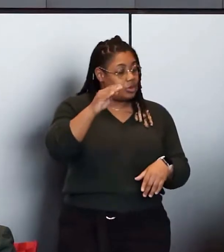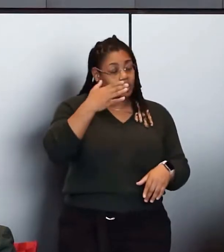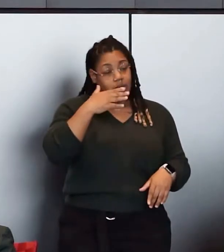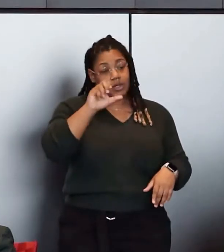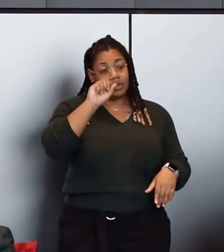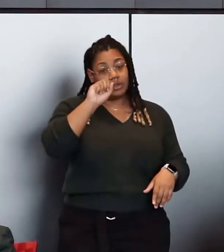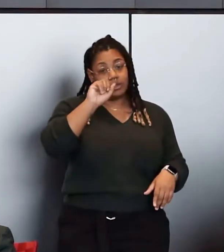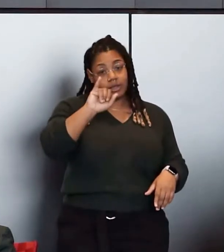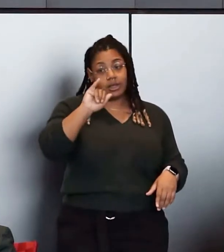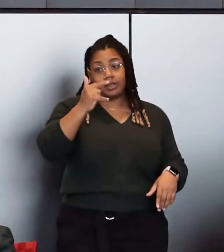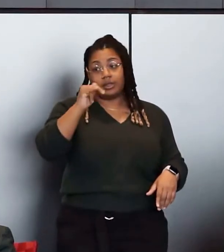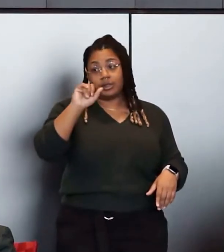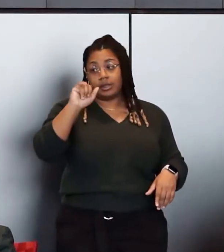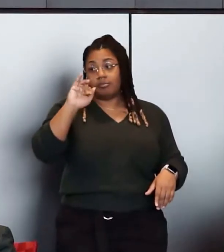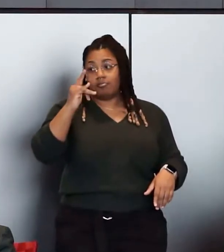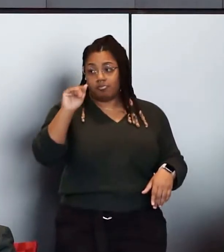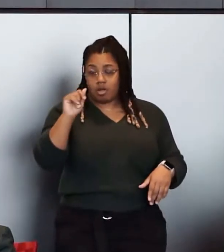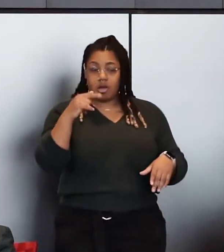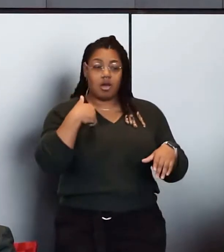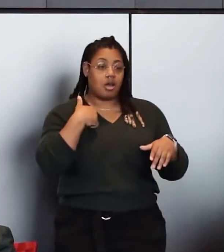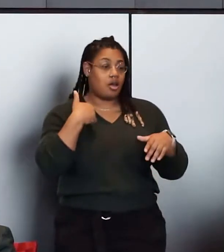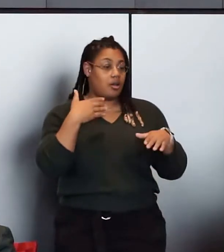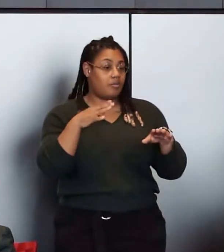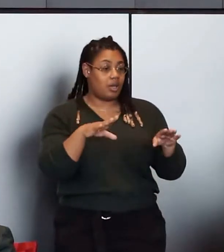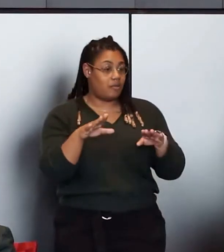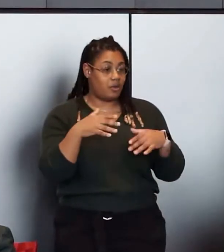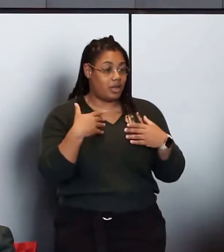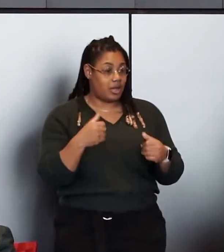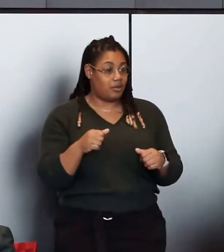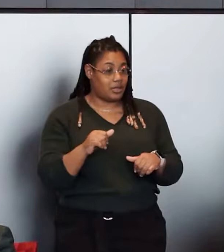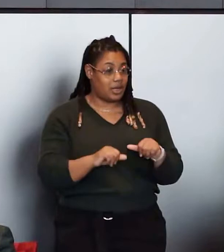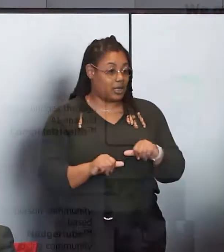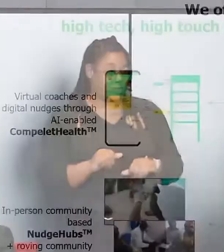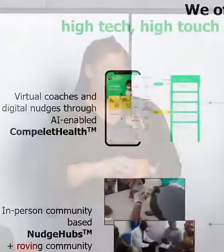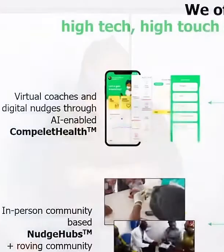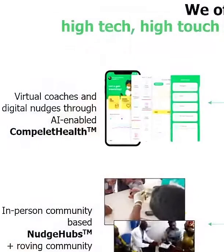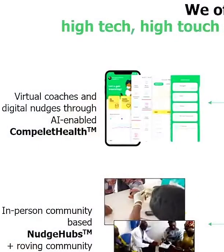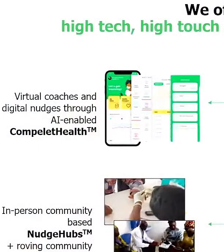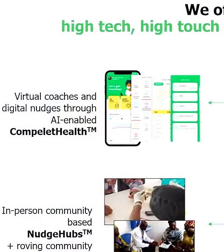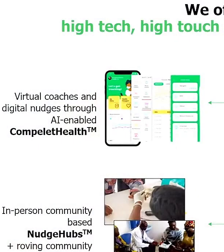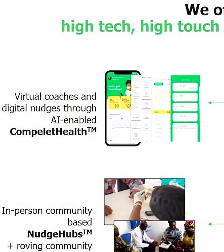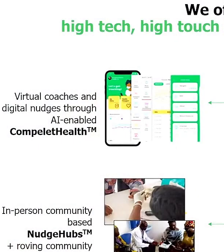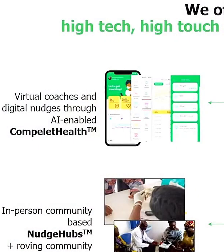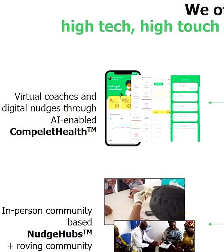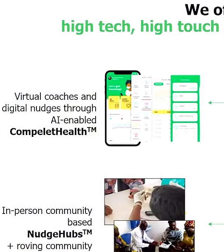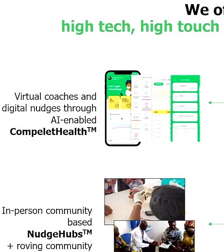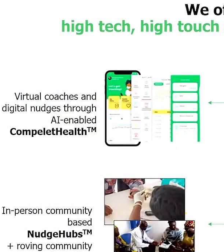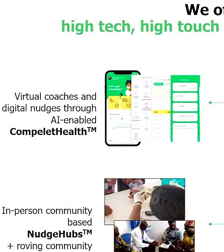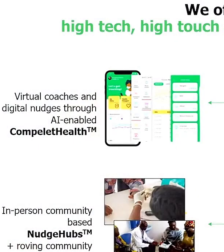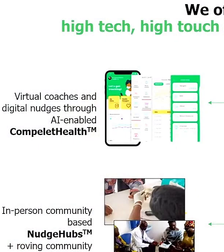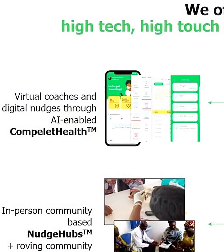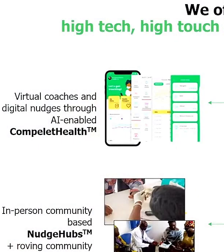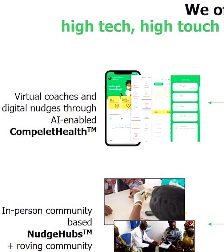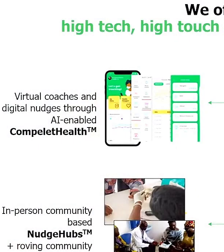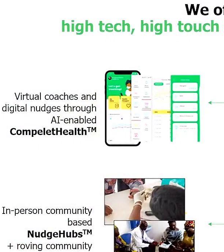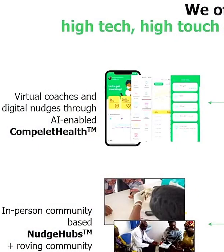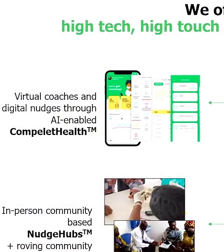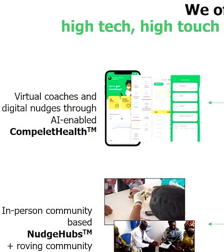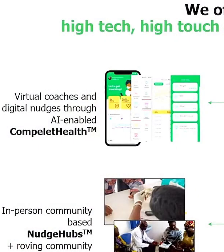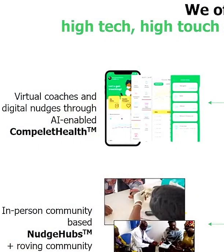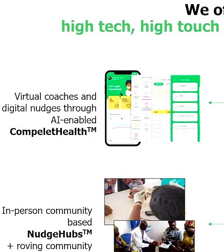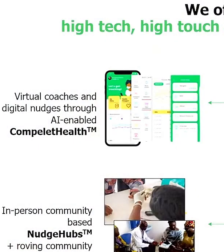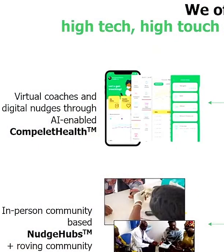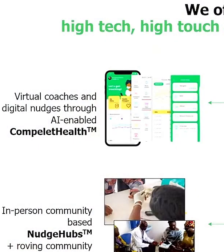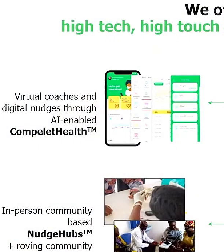technology, as well as behavioral science. We leverage a four-pillar approach to what we call